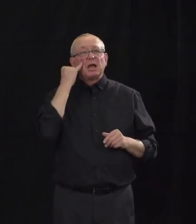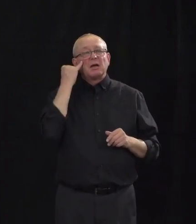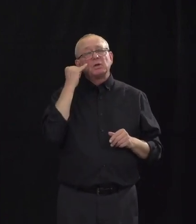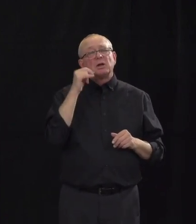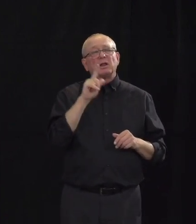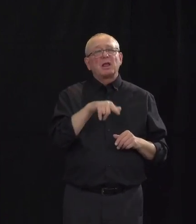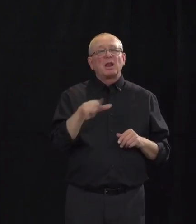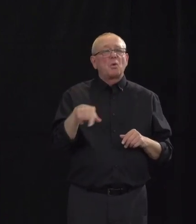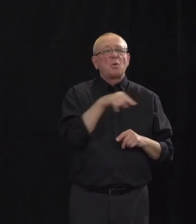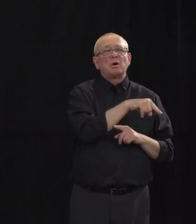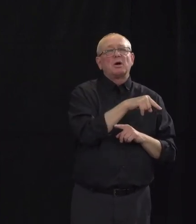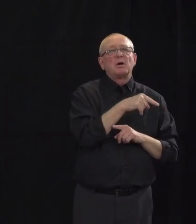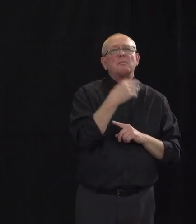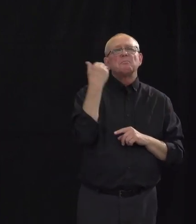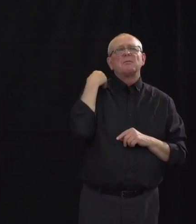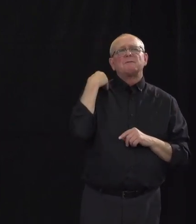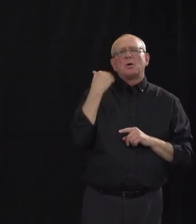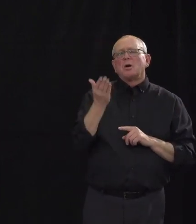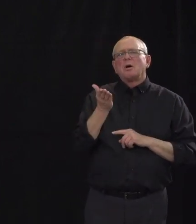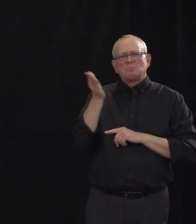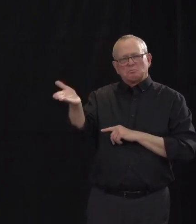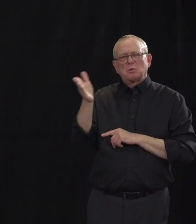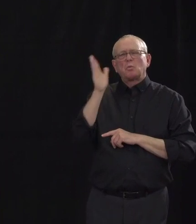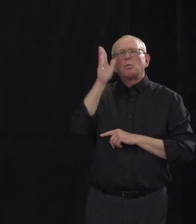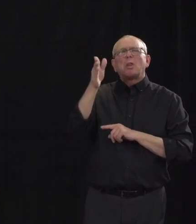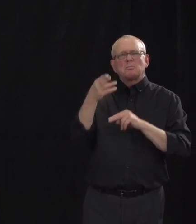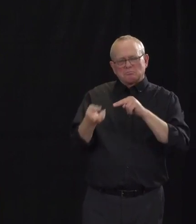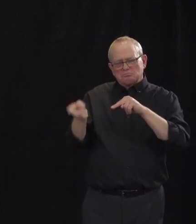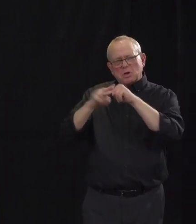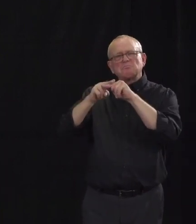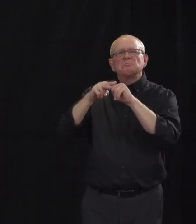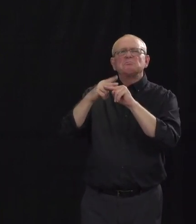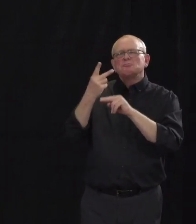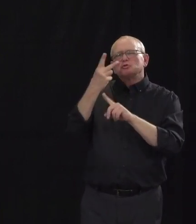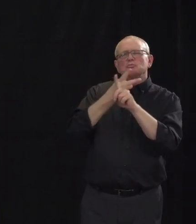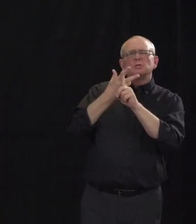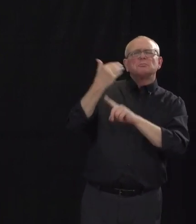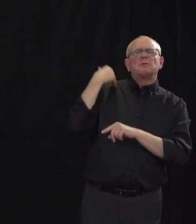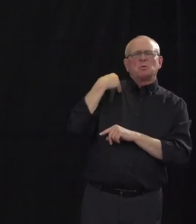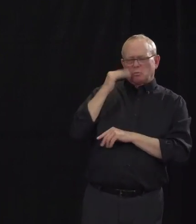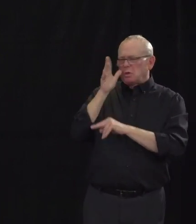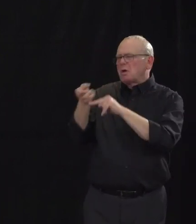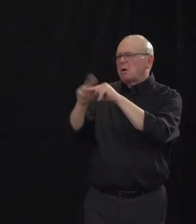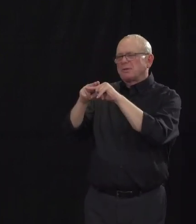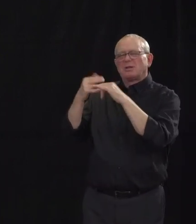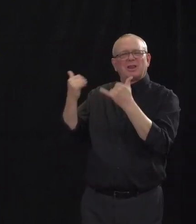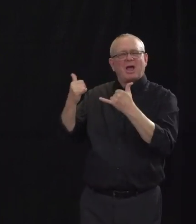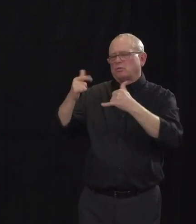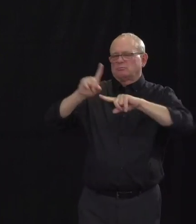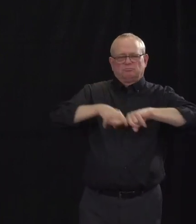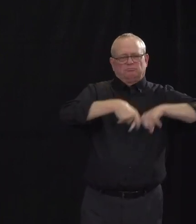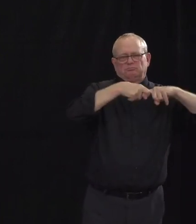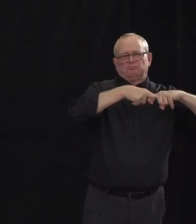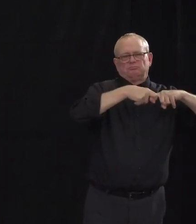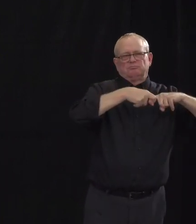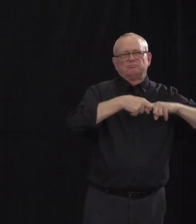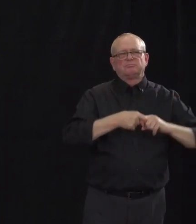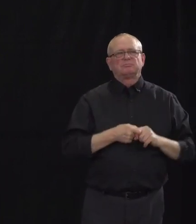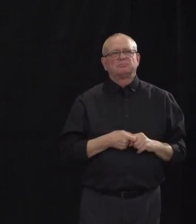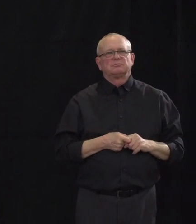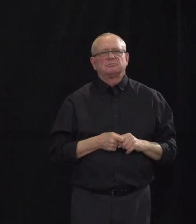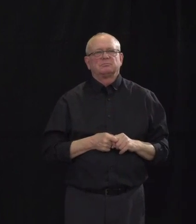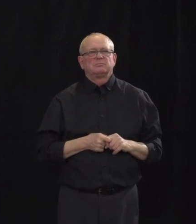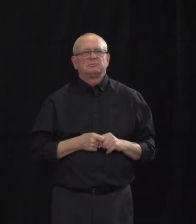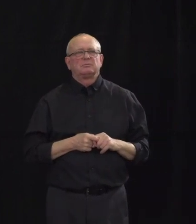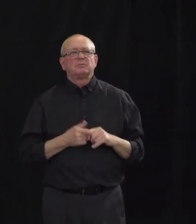Third, no one will pay late fees for missing their rent payments over the next 3 months. Again, we are